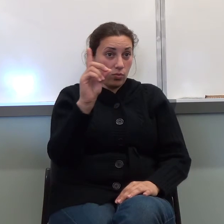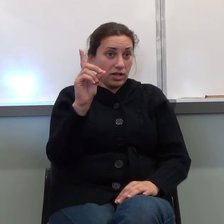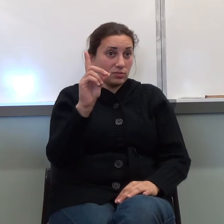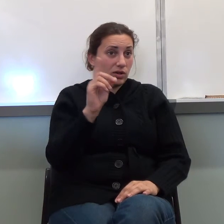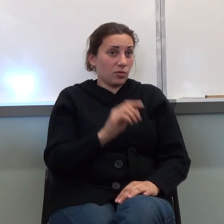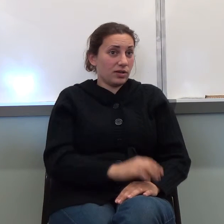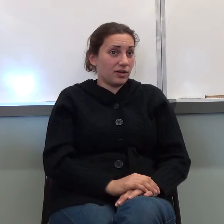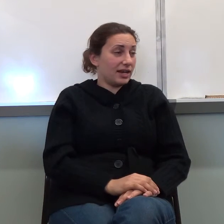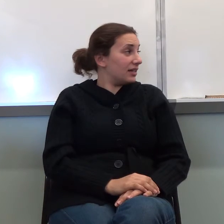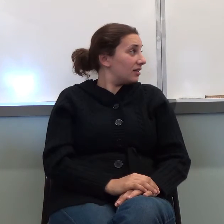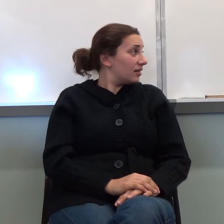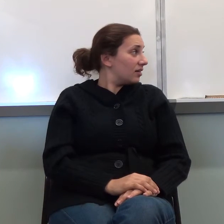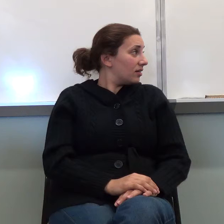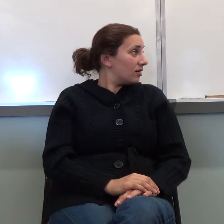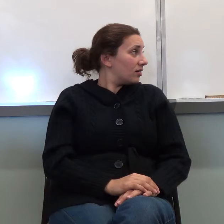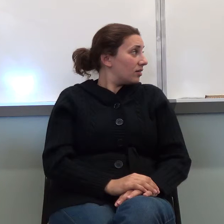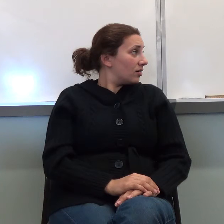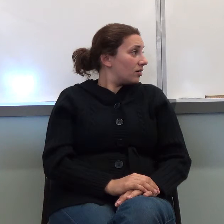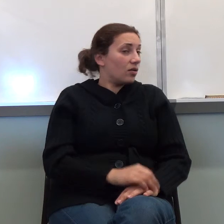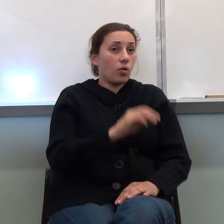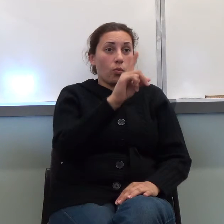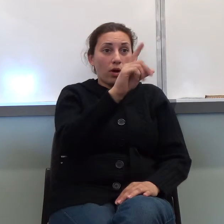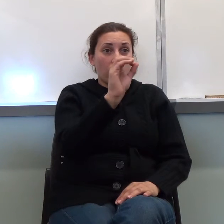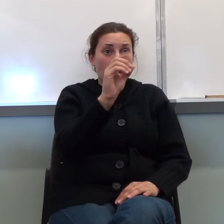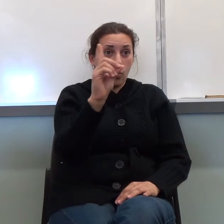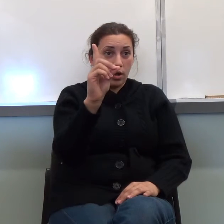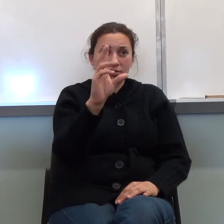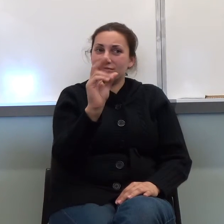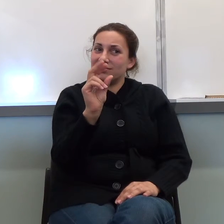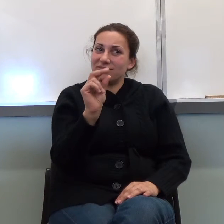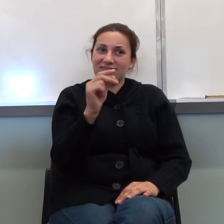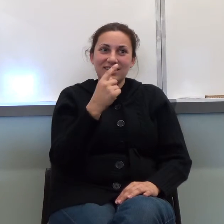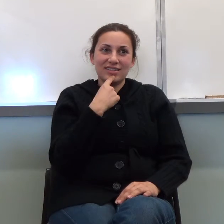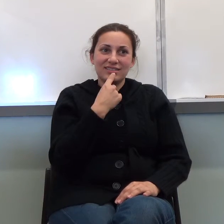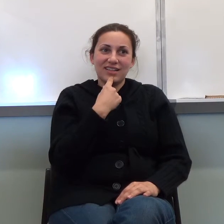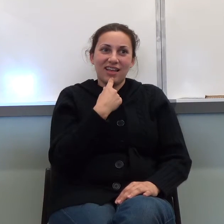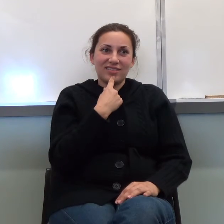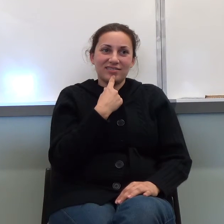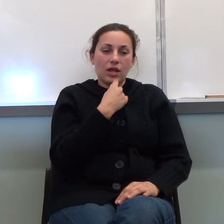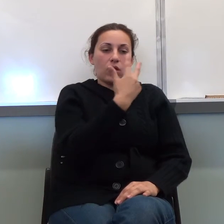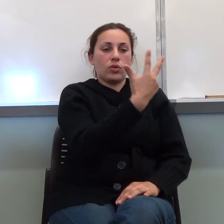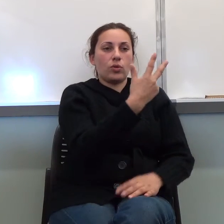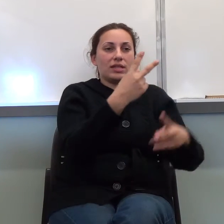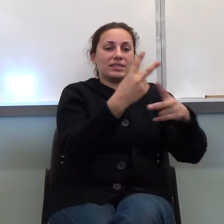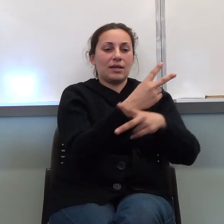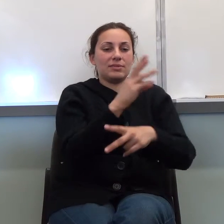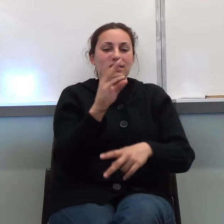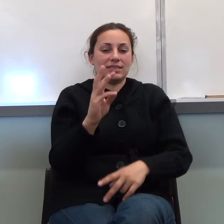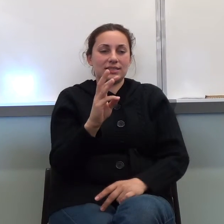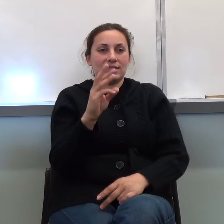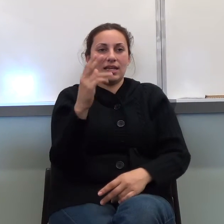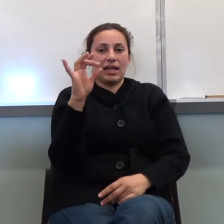It's 101, right? No, 3 times 6 is 18, 3 times 6 is 18, 198